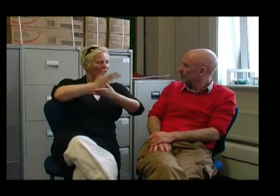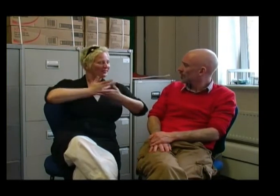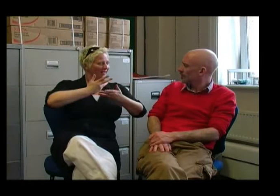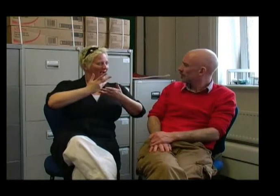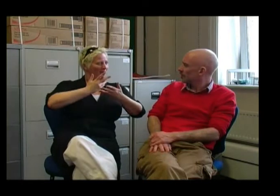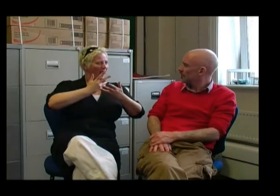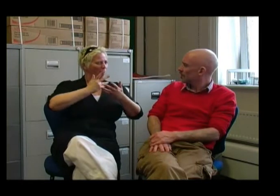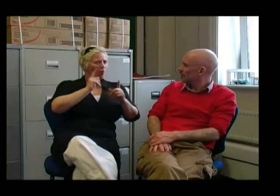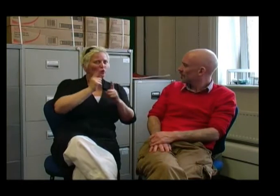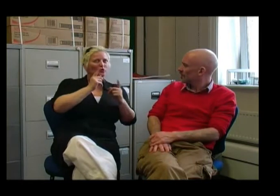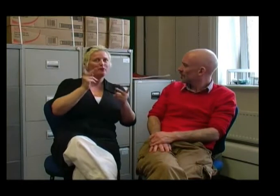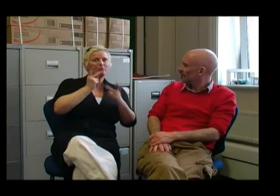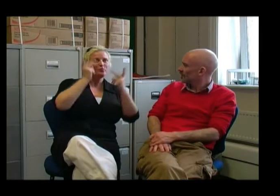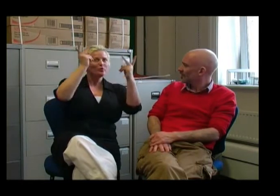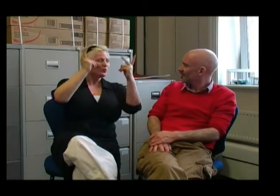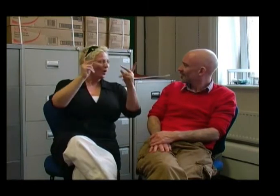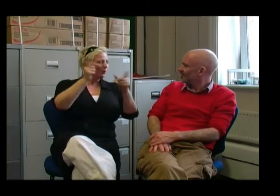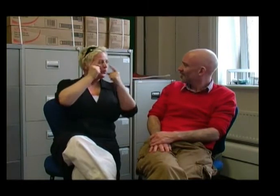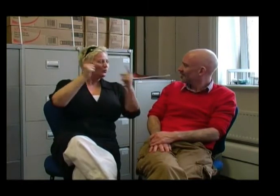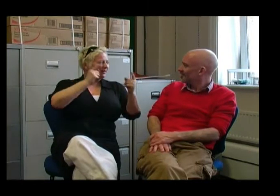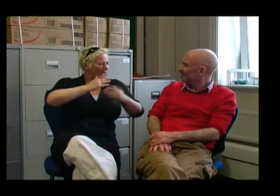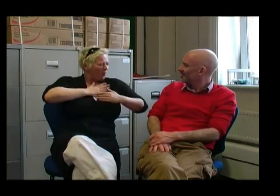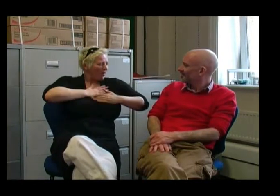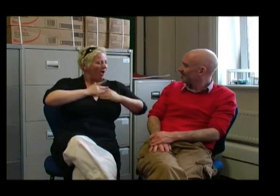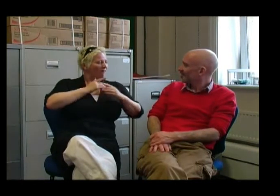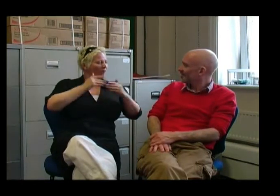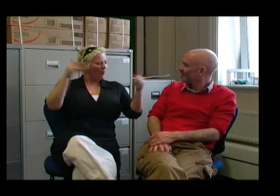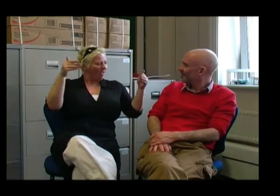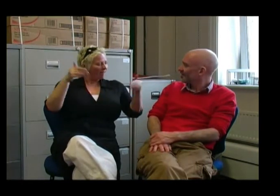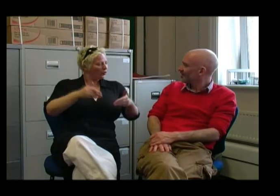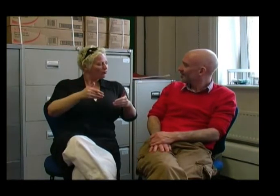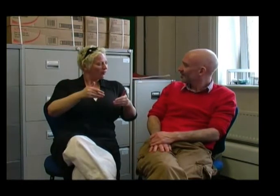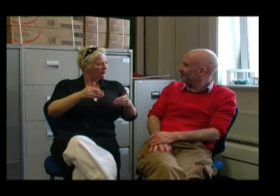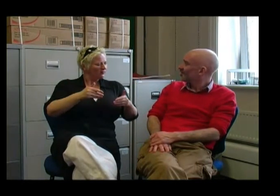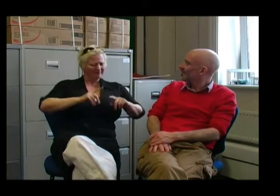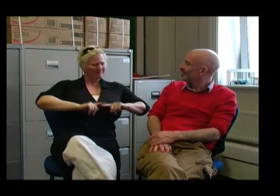And they had discussed about what music they'd love to have at the funeral.